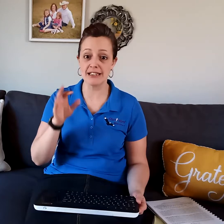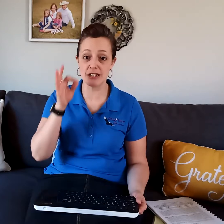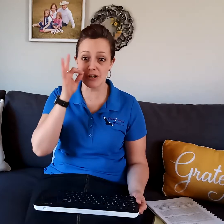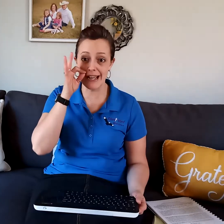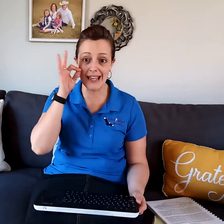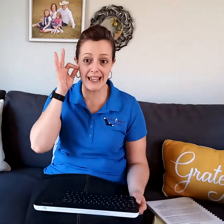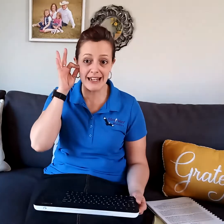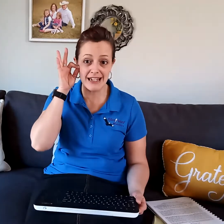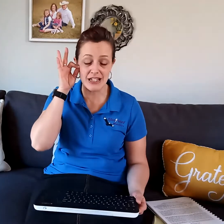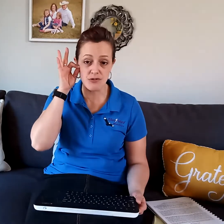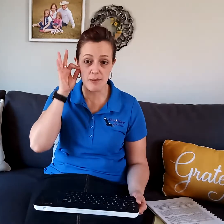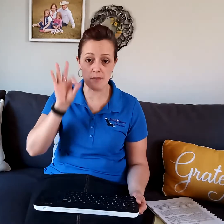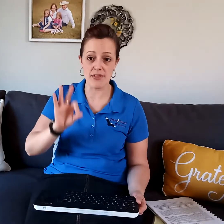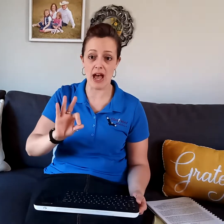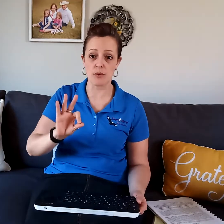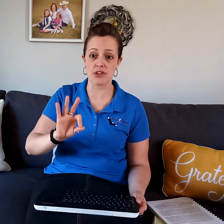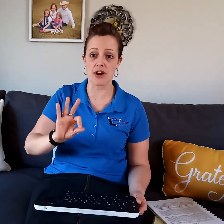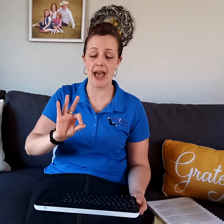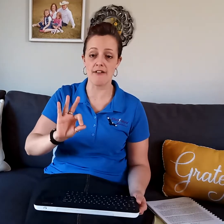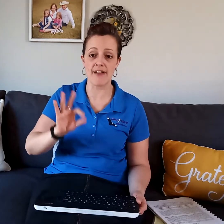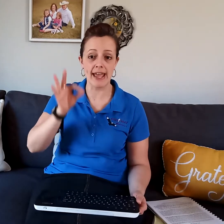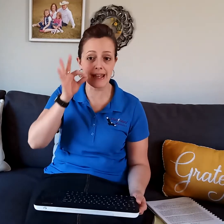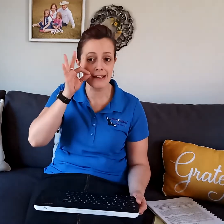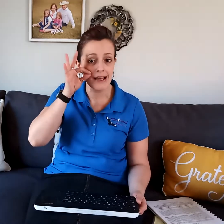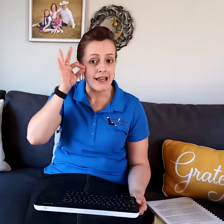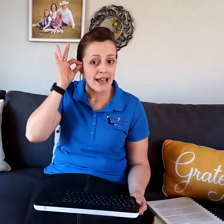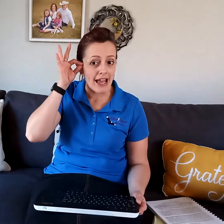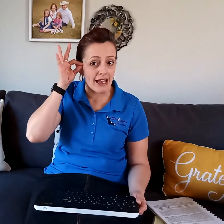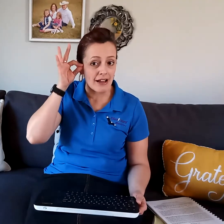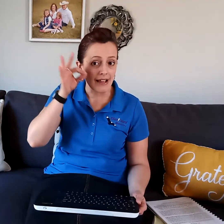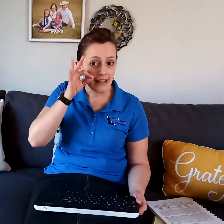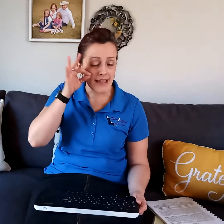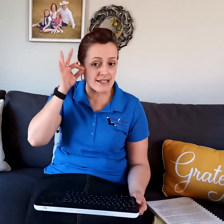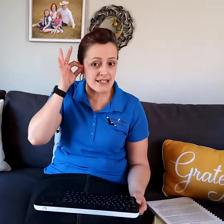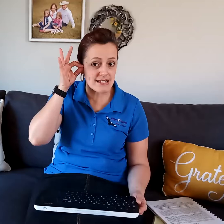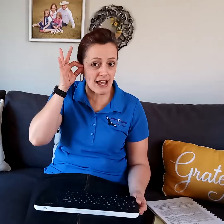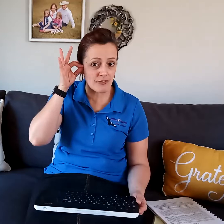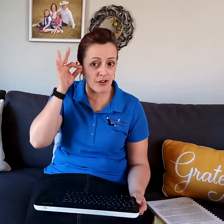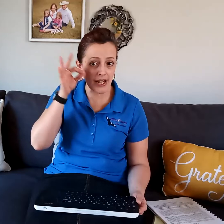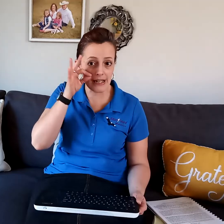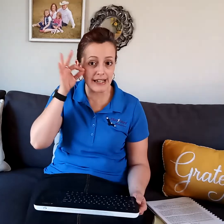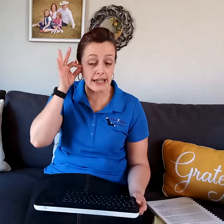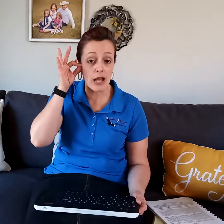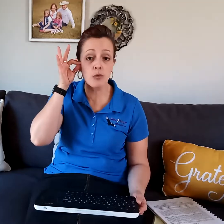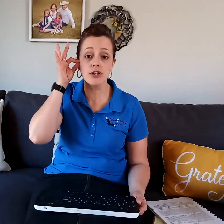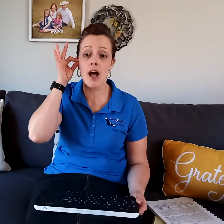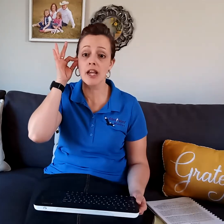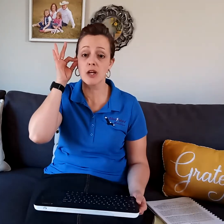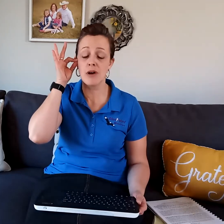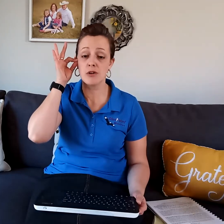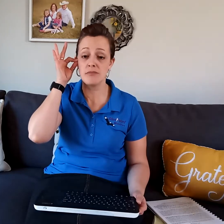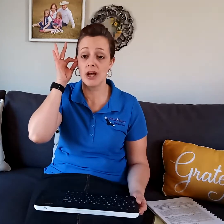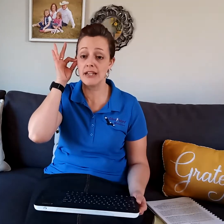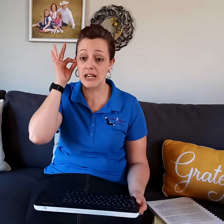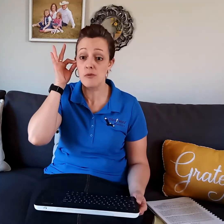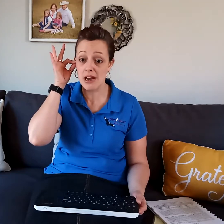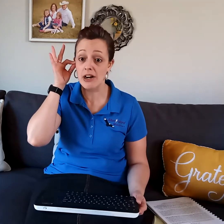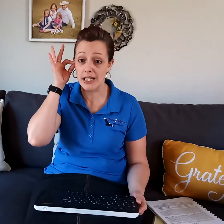little Indians. Remember that with your F hand? That's the sign for Indian. And we're talking about a Native American